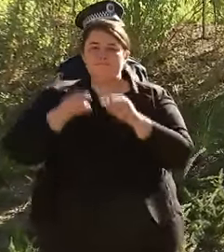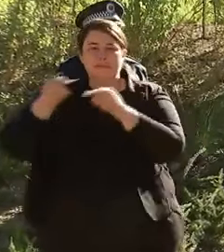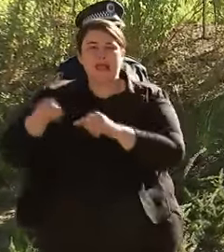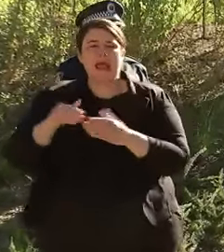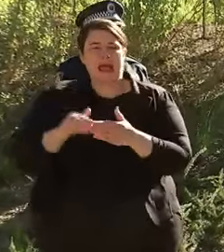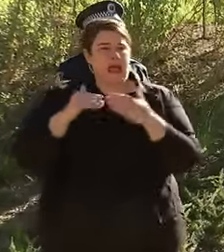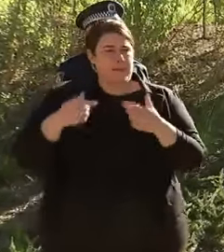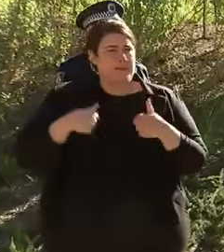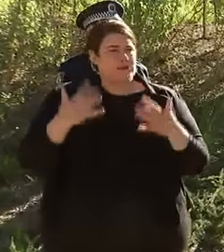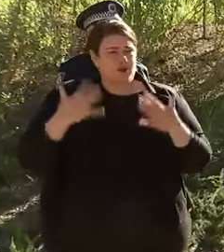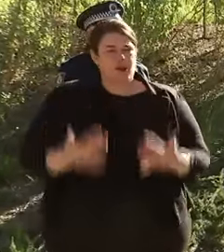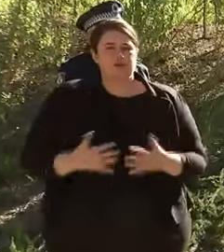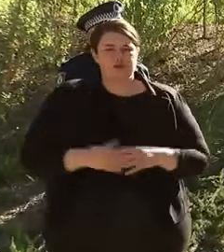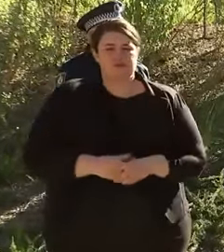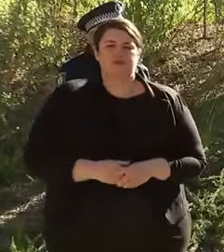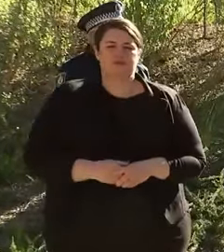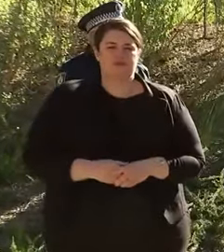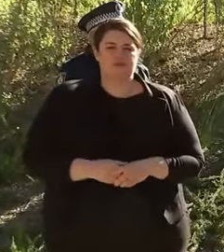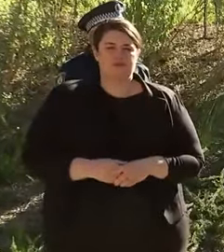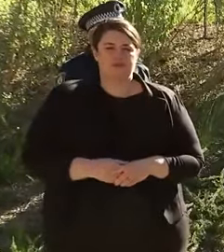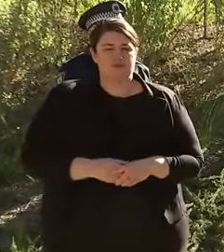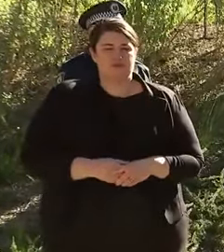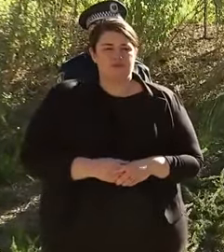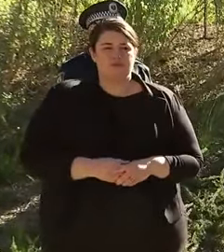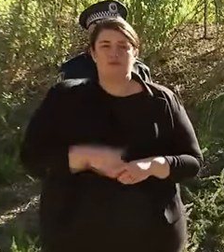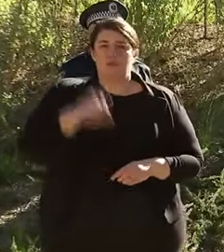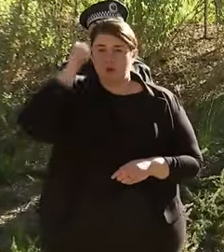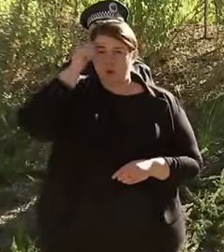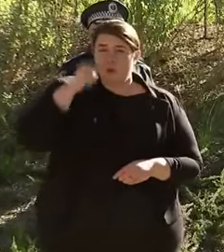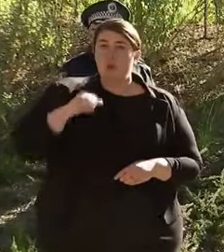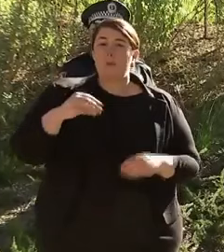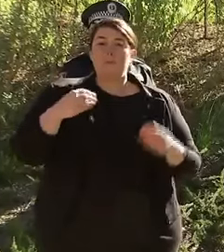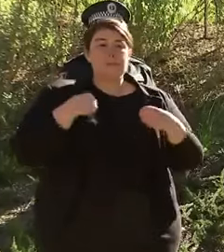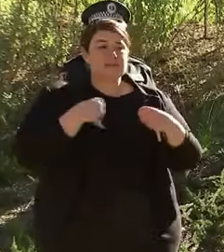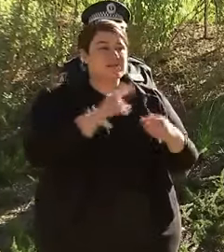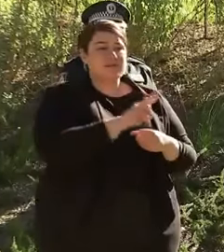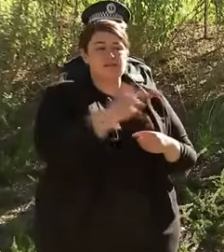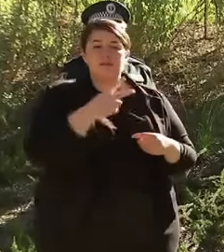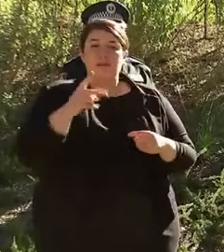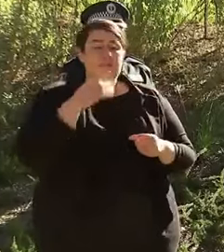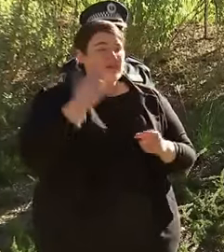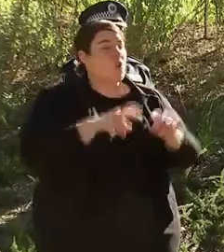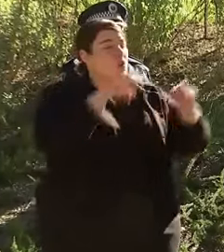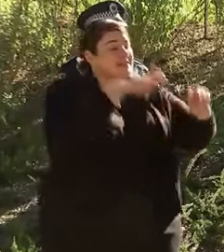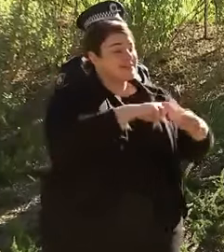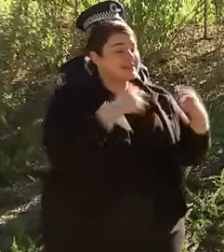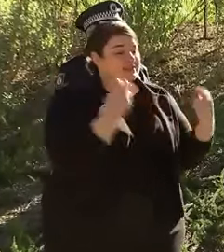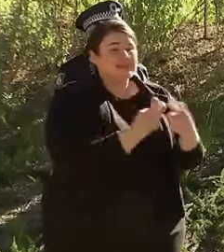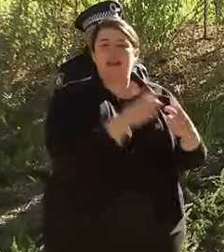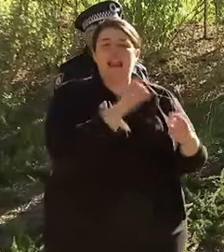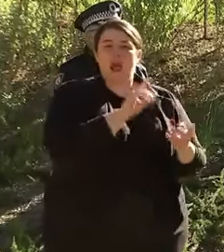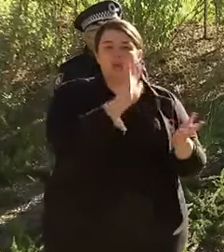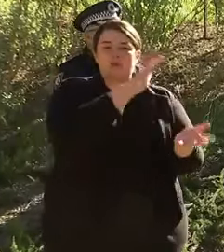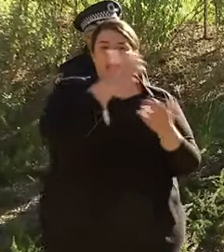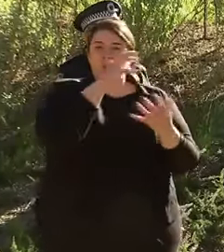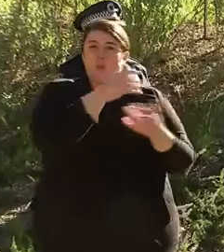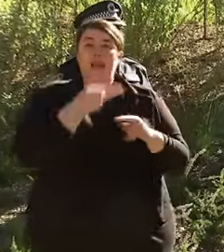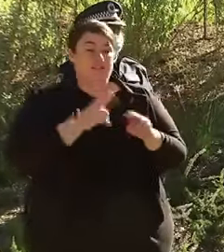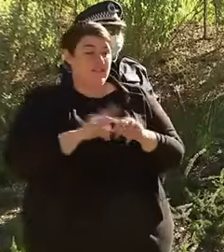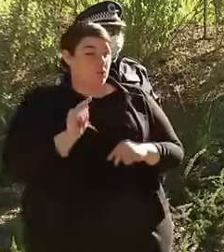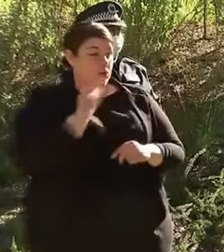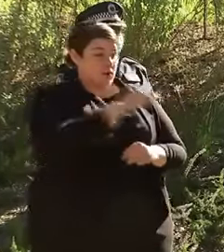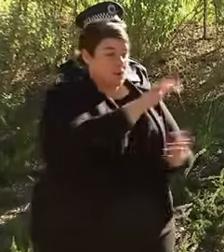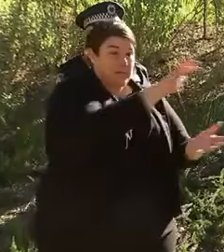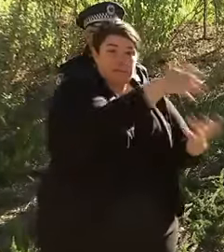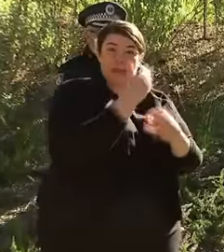lot of businesses have gone from, you know, sitting in to takeaway. If you're going to physically pick up anything, please make sure you